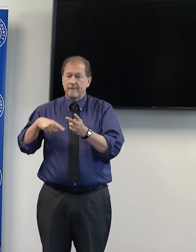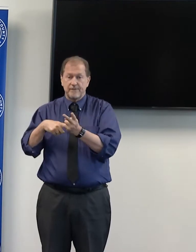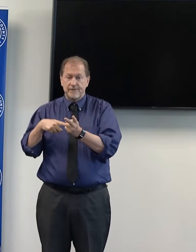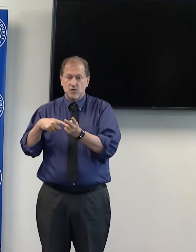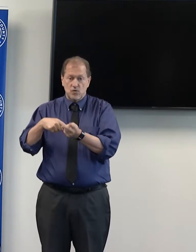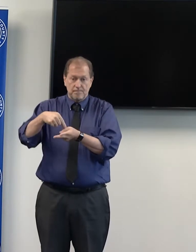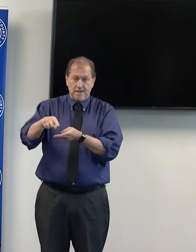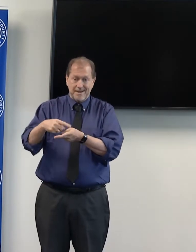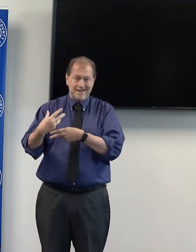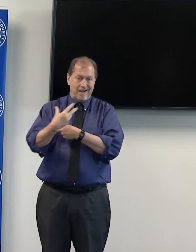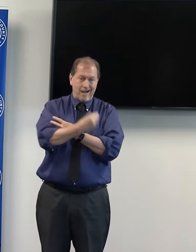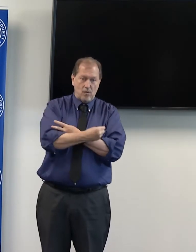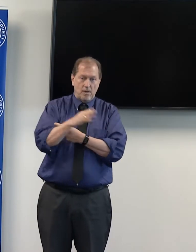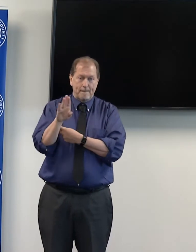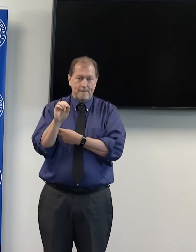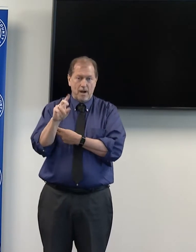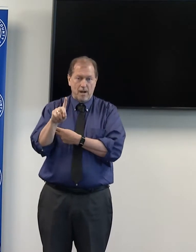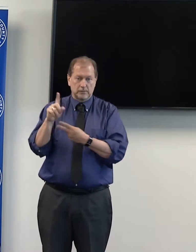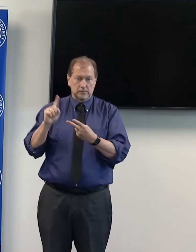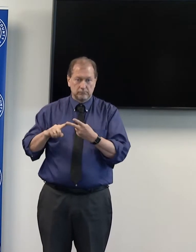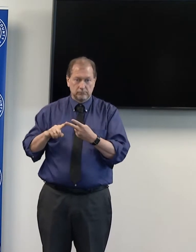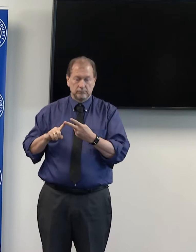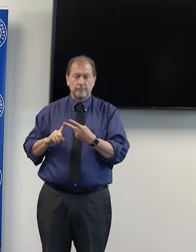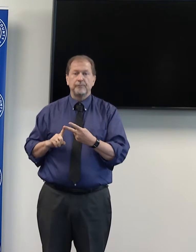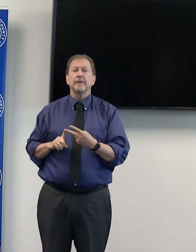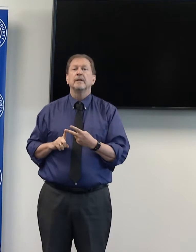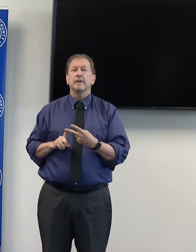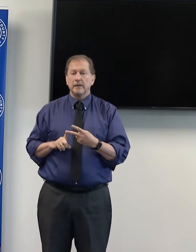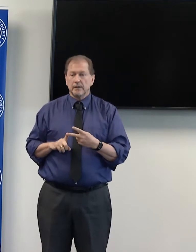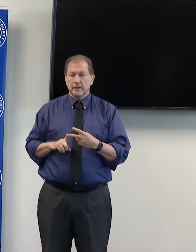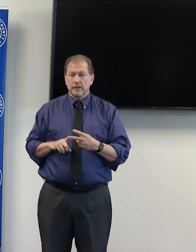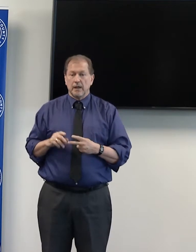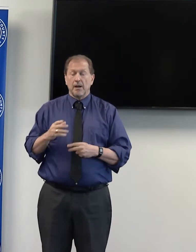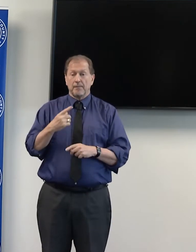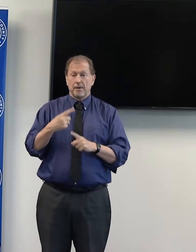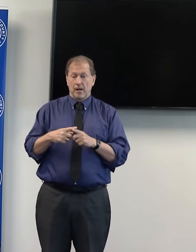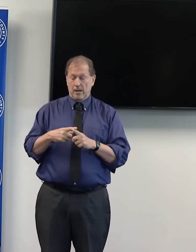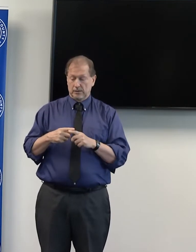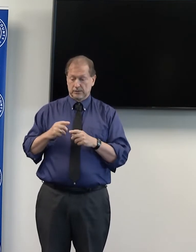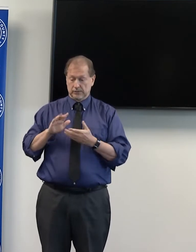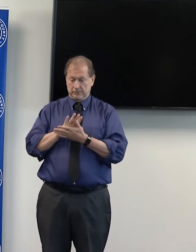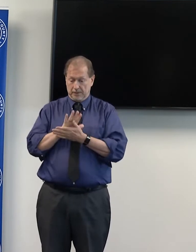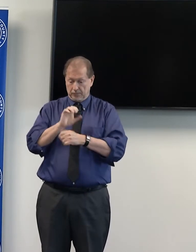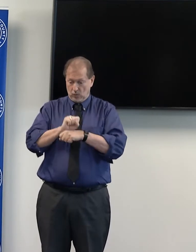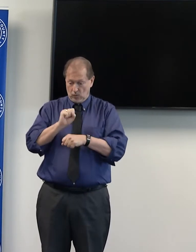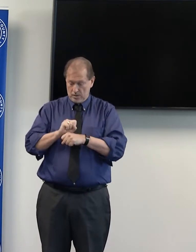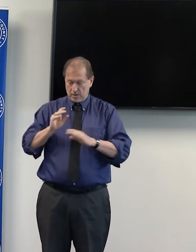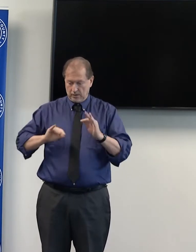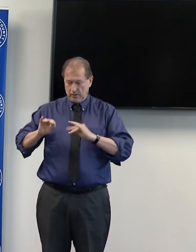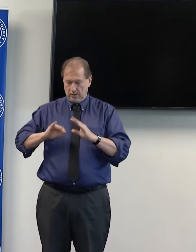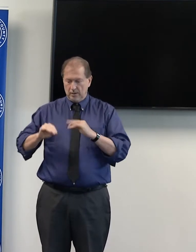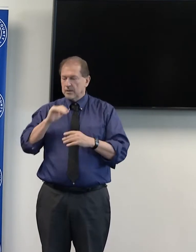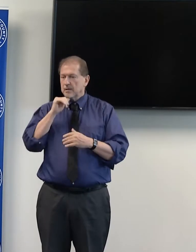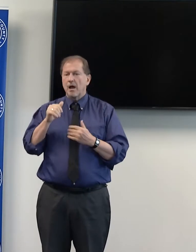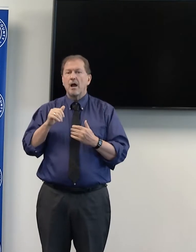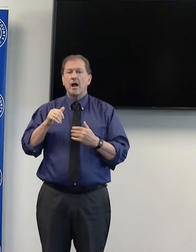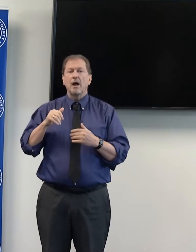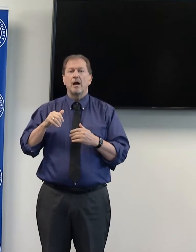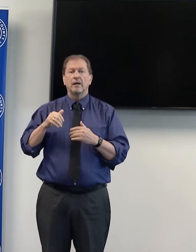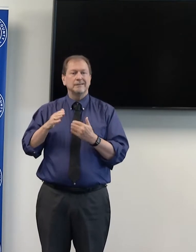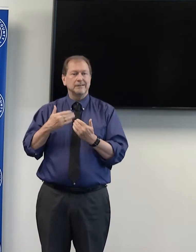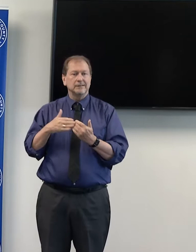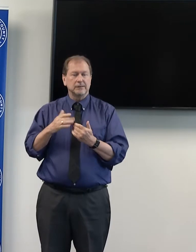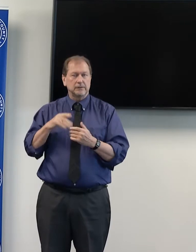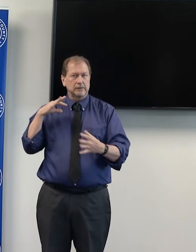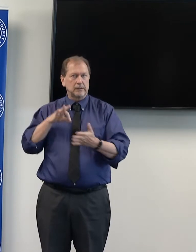the extraordinary circumstances paperwork is taking a bit of time. We know that the actual number